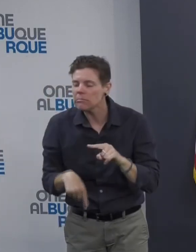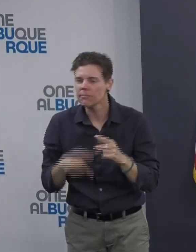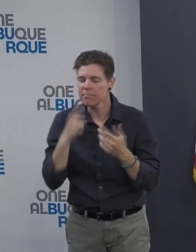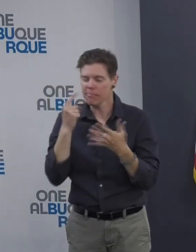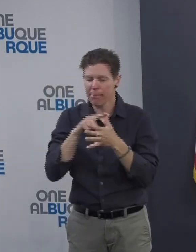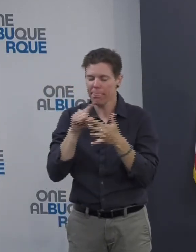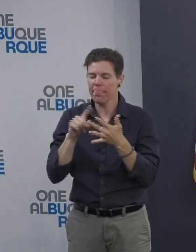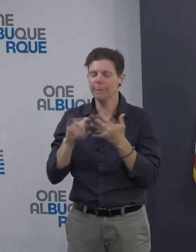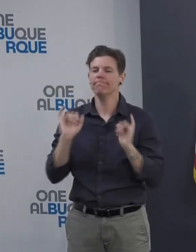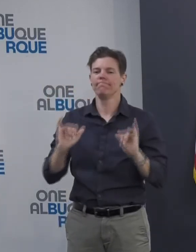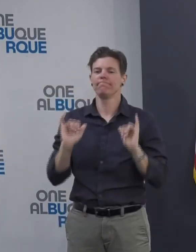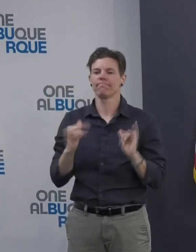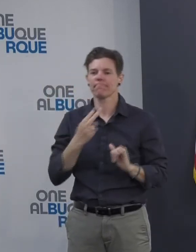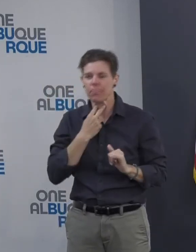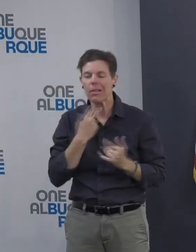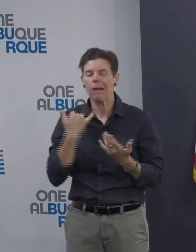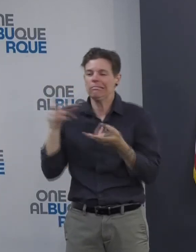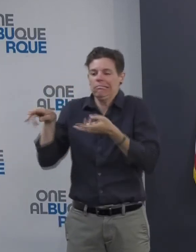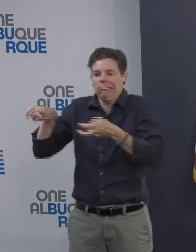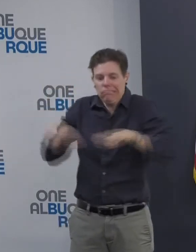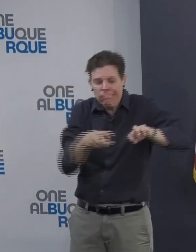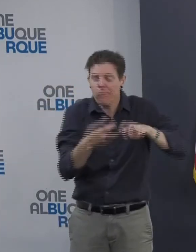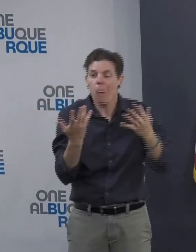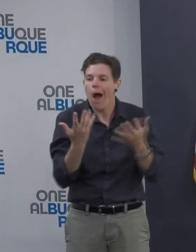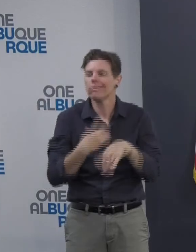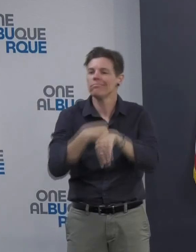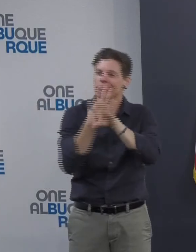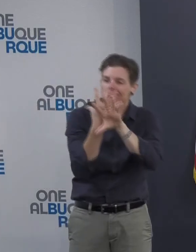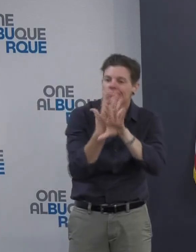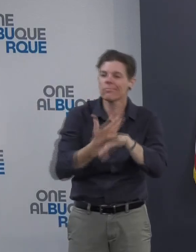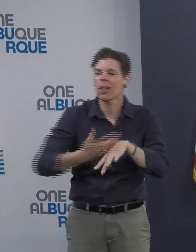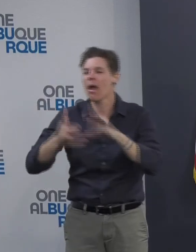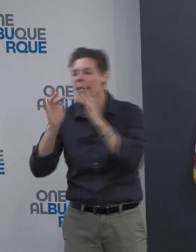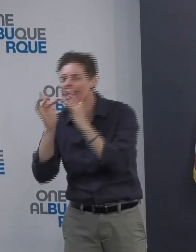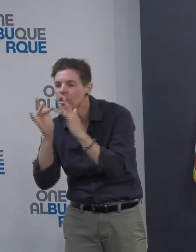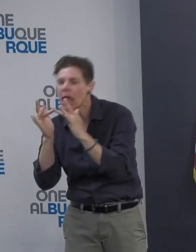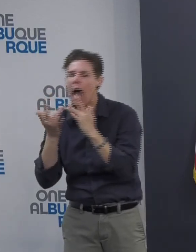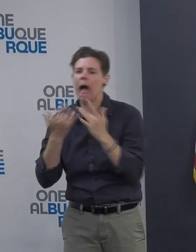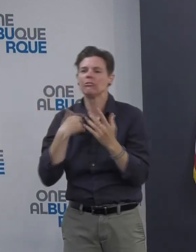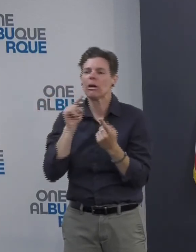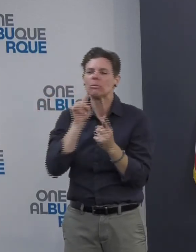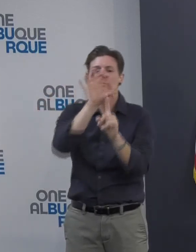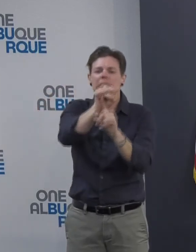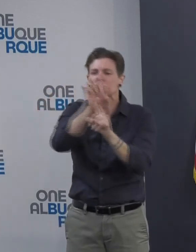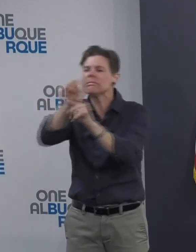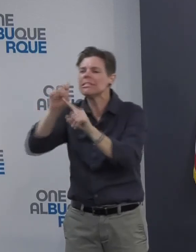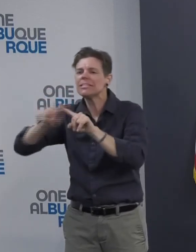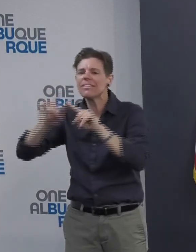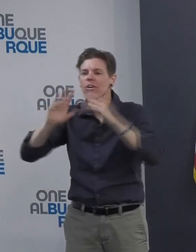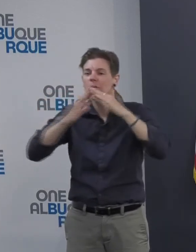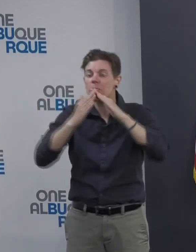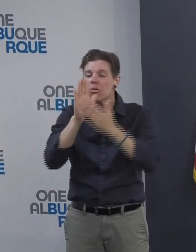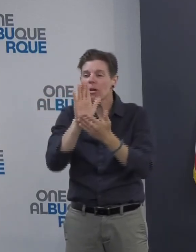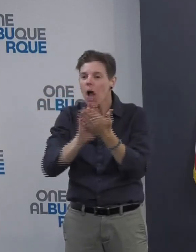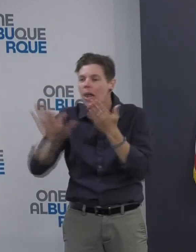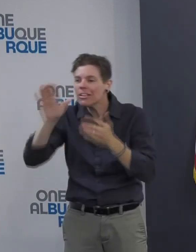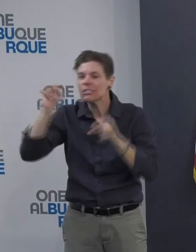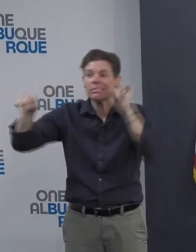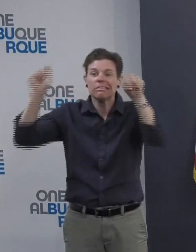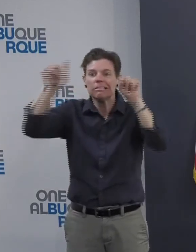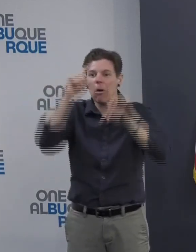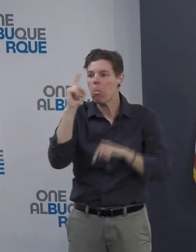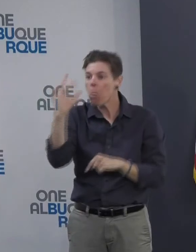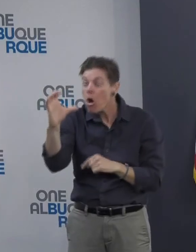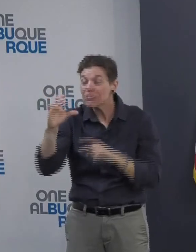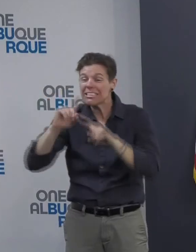to over 100 colleges throughout the nation in 9 different states. They're community colleges